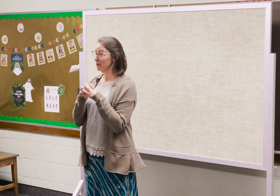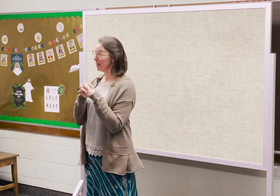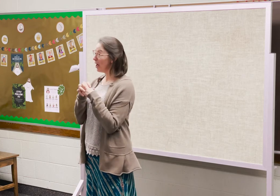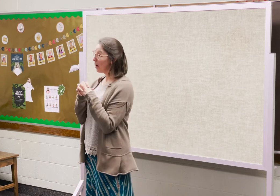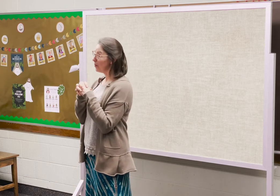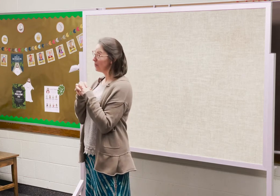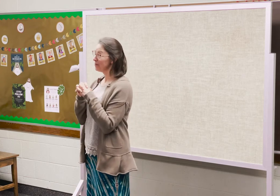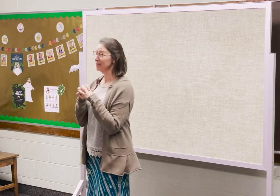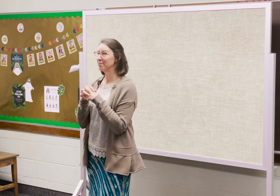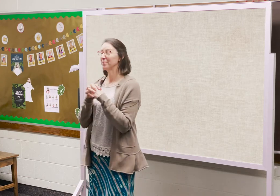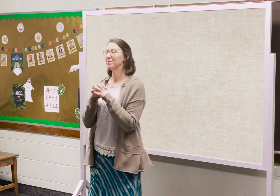go.